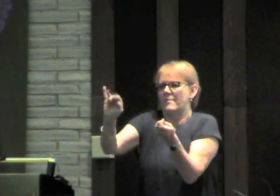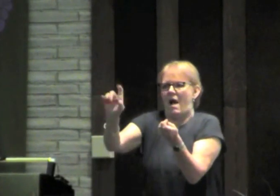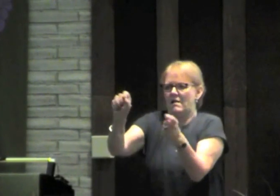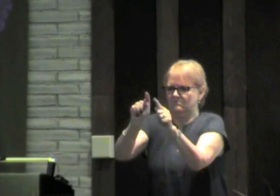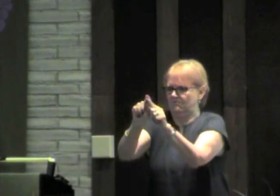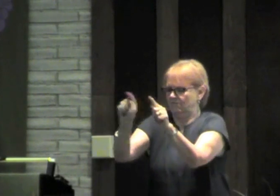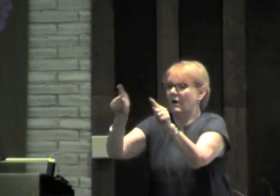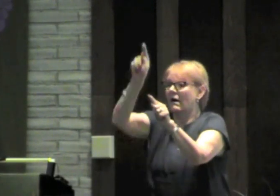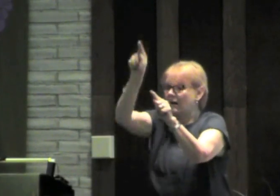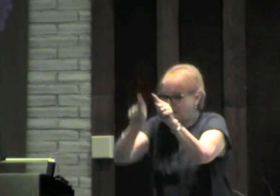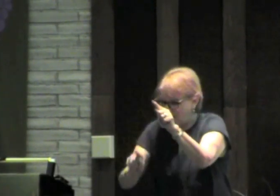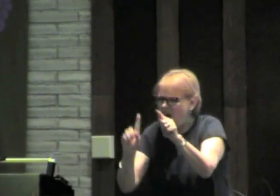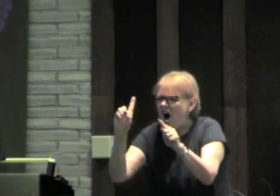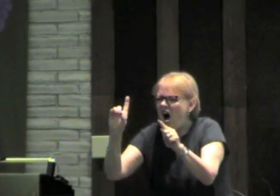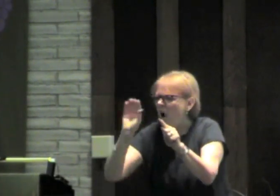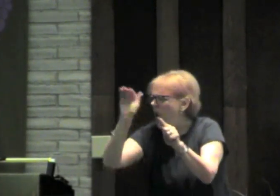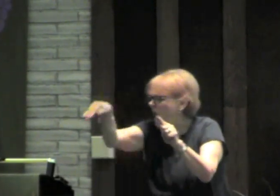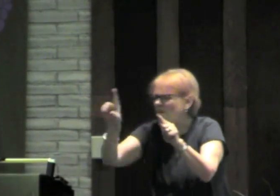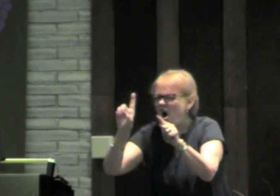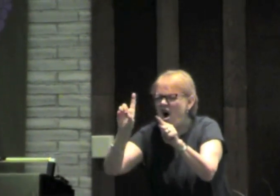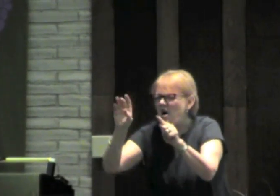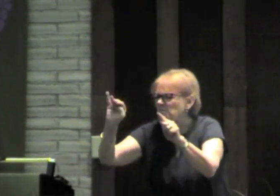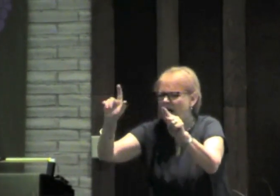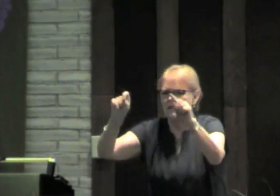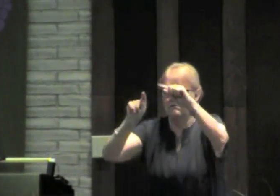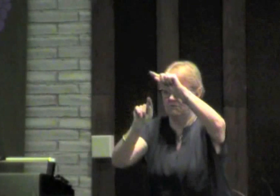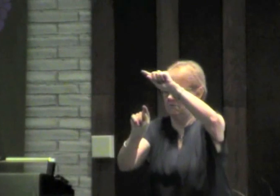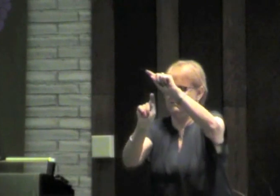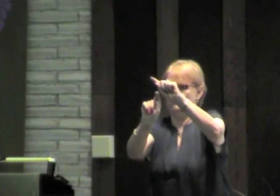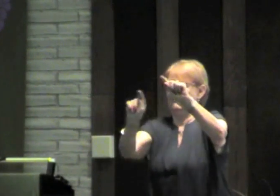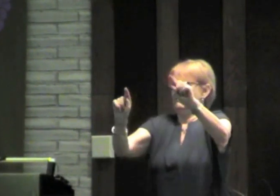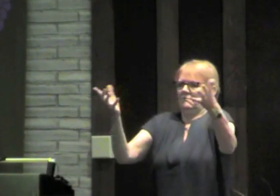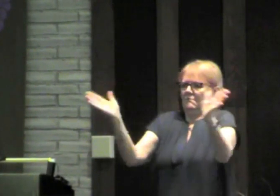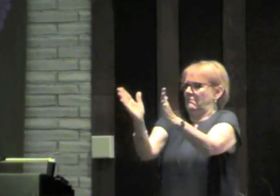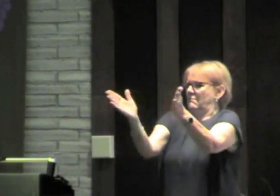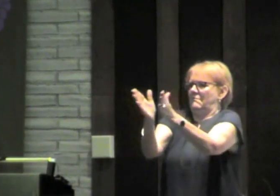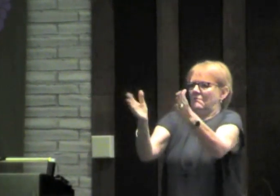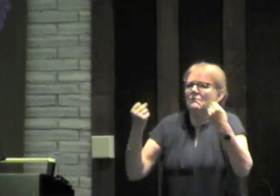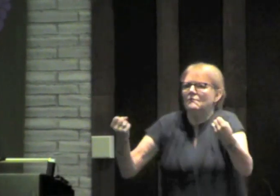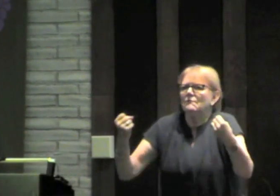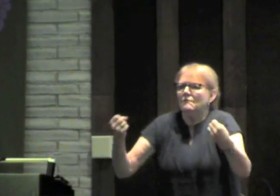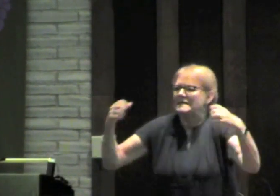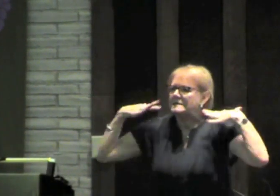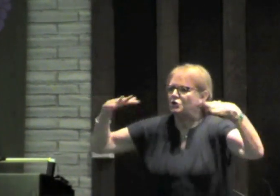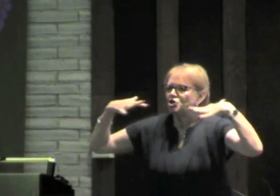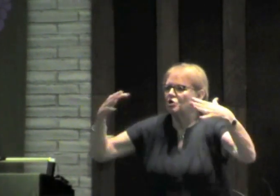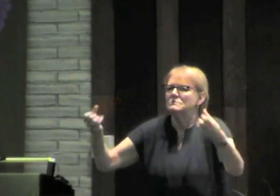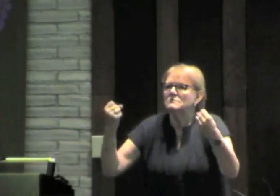don't remember exactly how many miles it is from boundary to boundary, but it's very small.